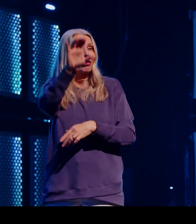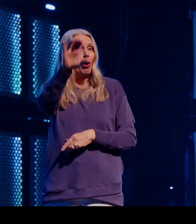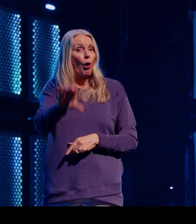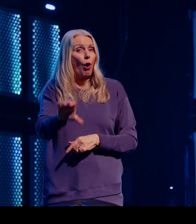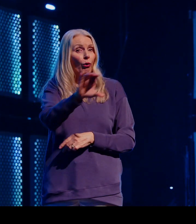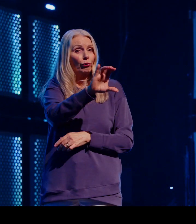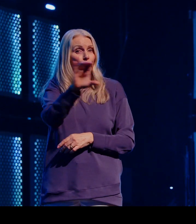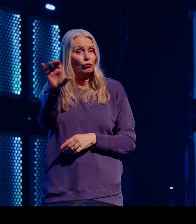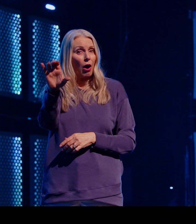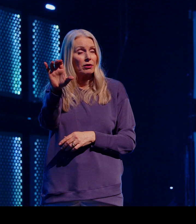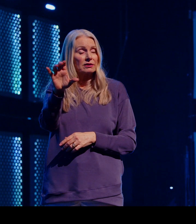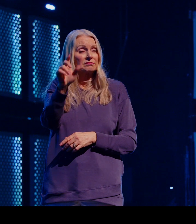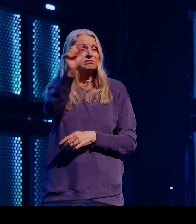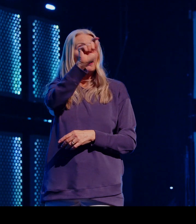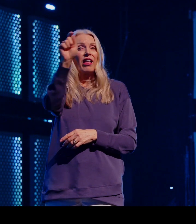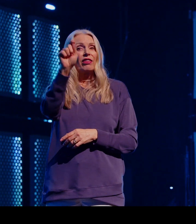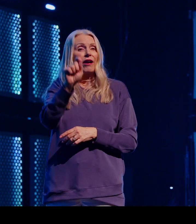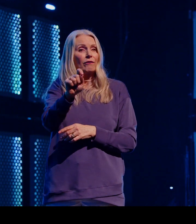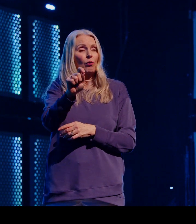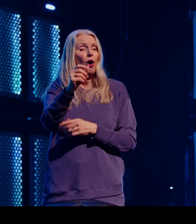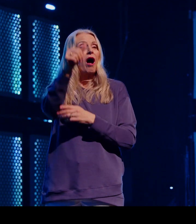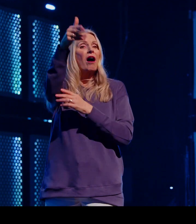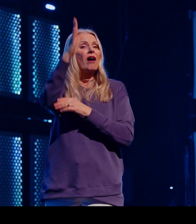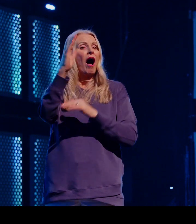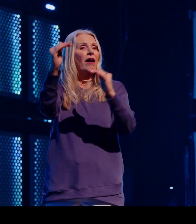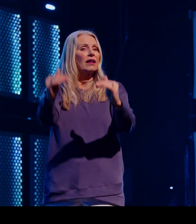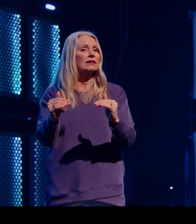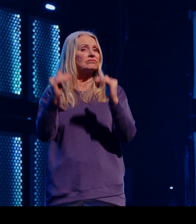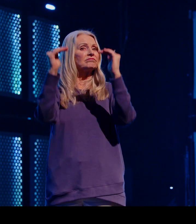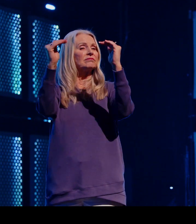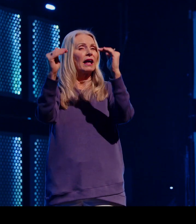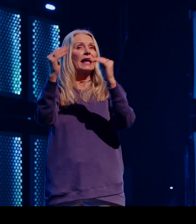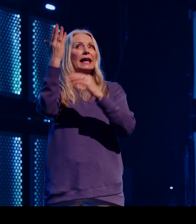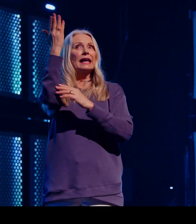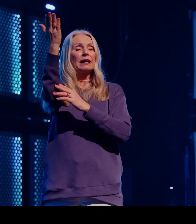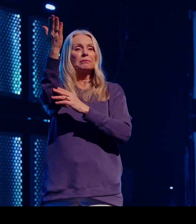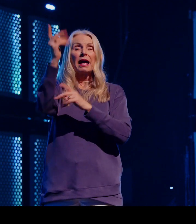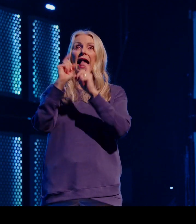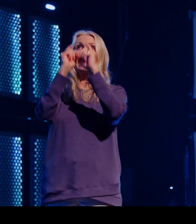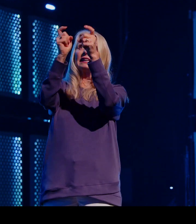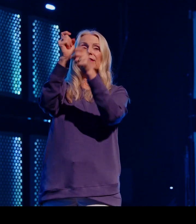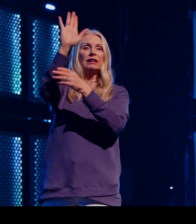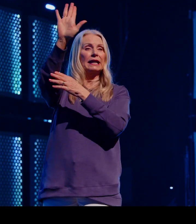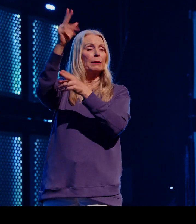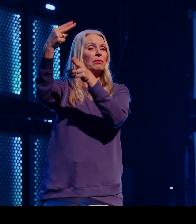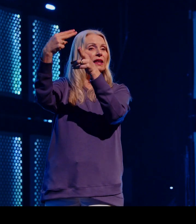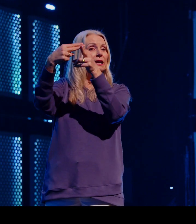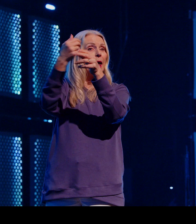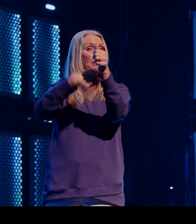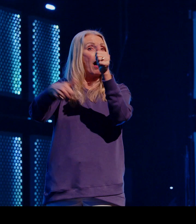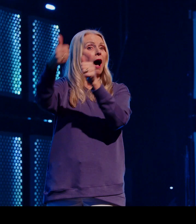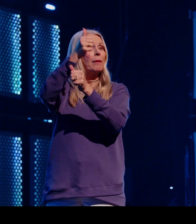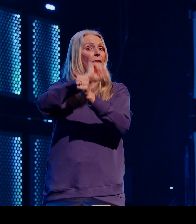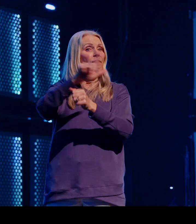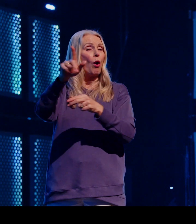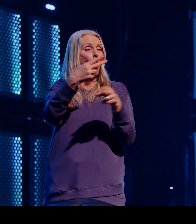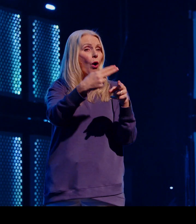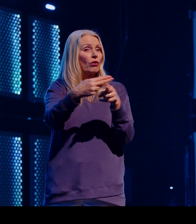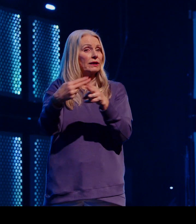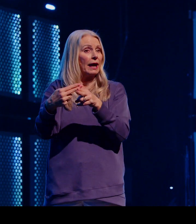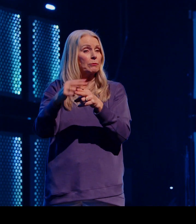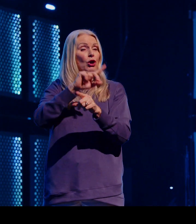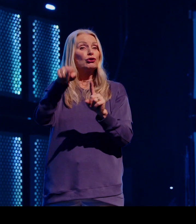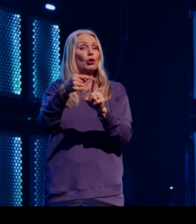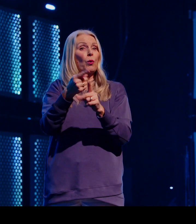cross. Therefore, God has highly exalted him and bestowed on him the name that is above every name, so that at the name of